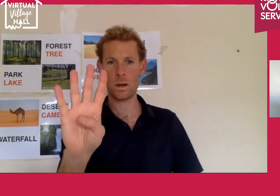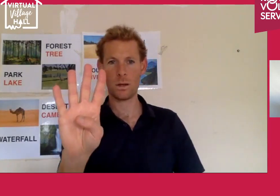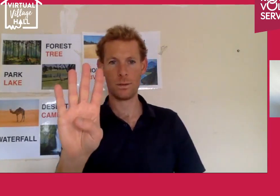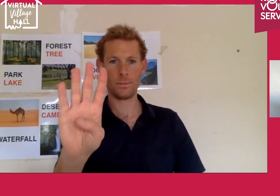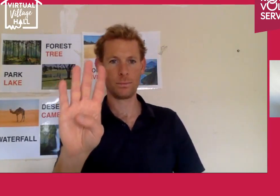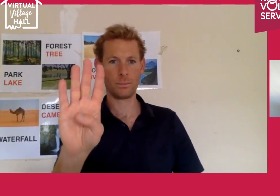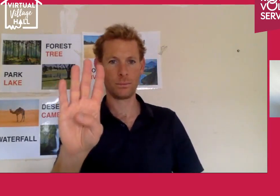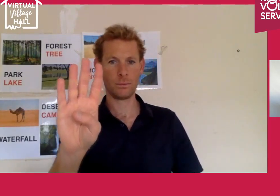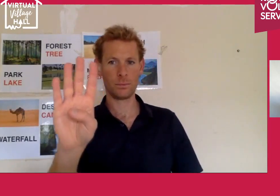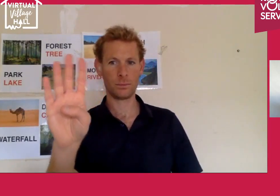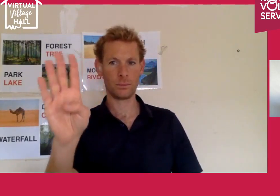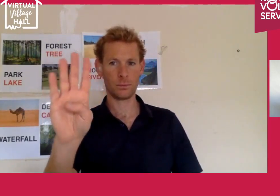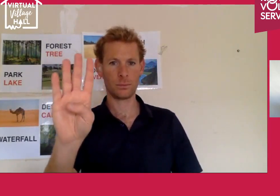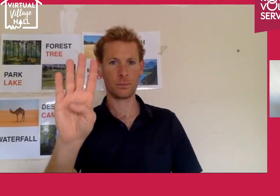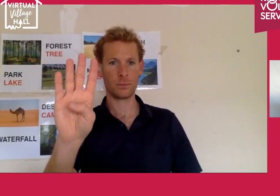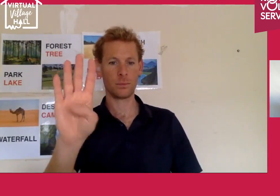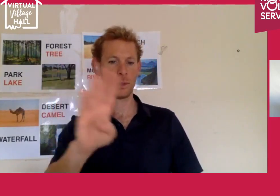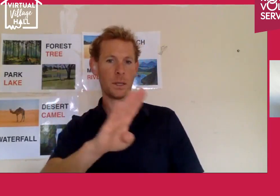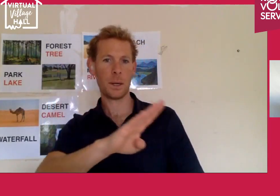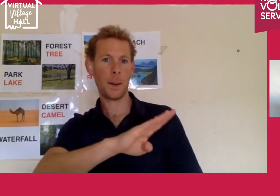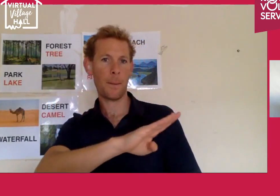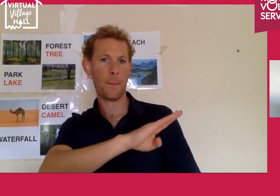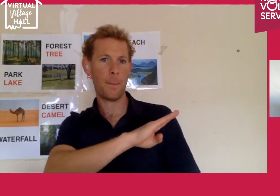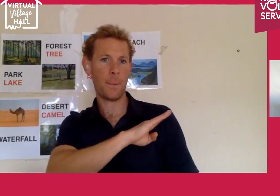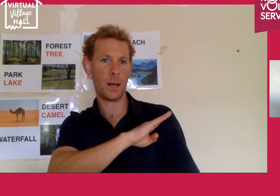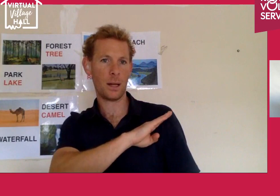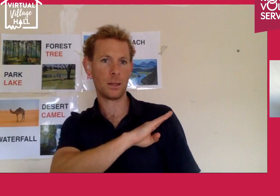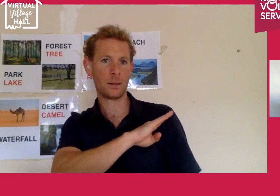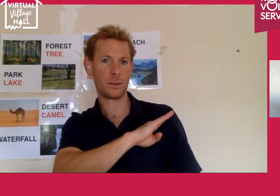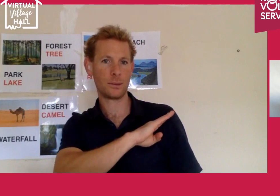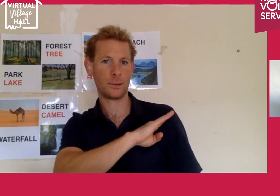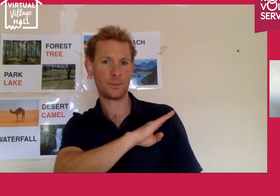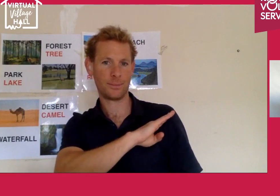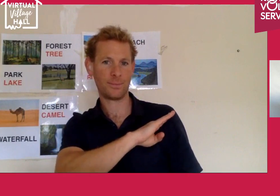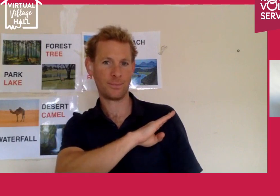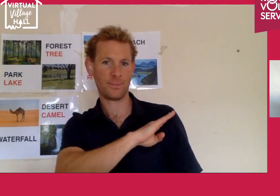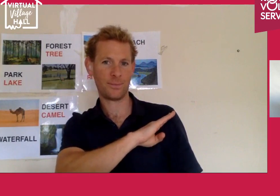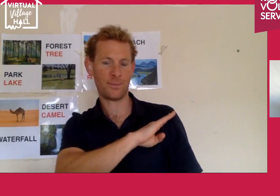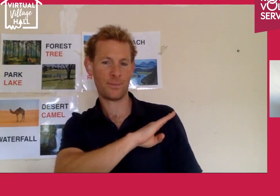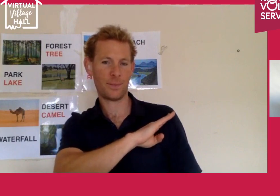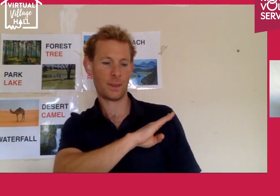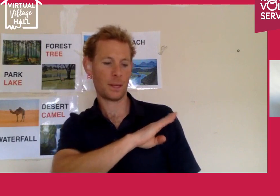hand shape with 4 fingers splayed, park,